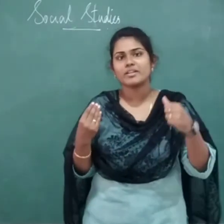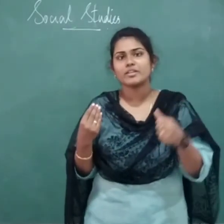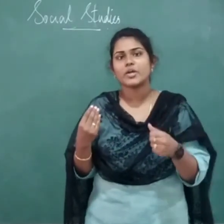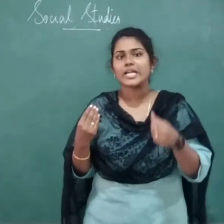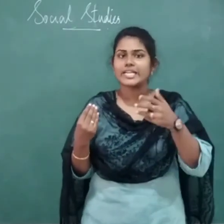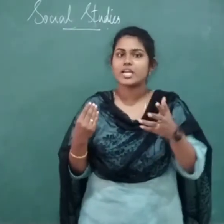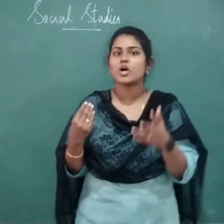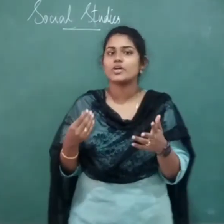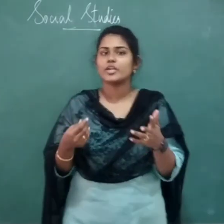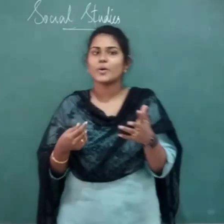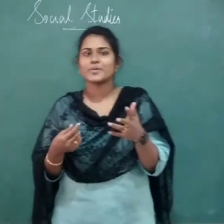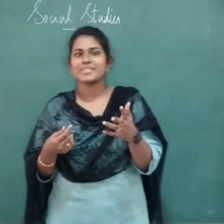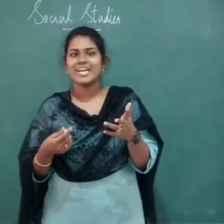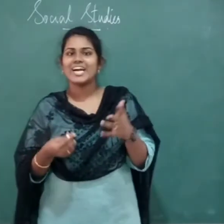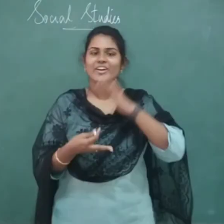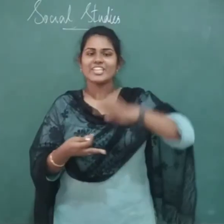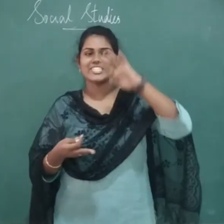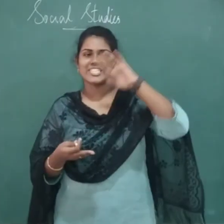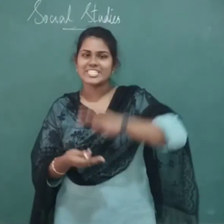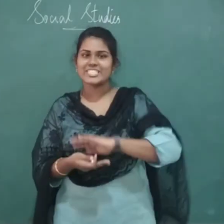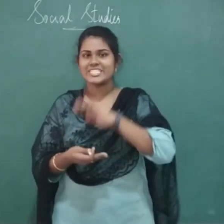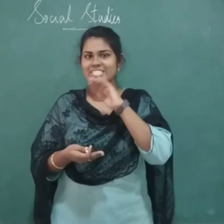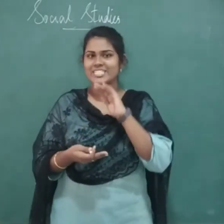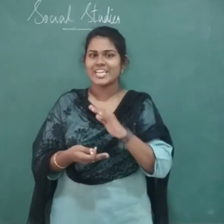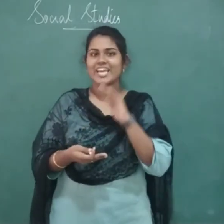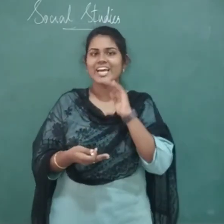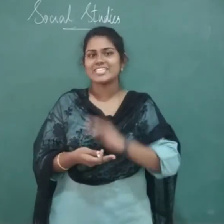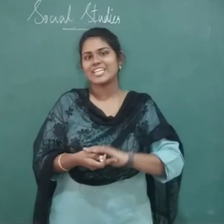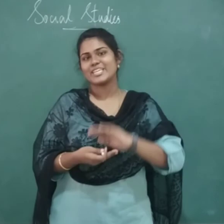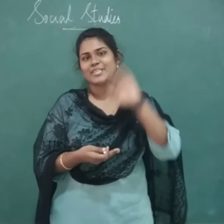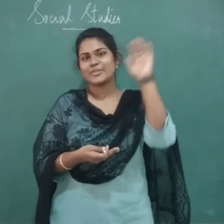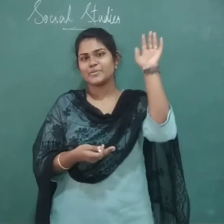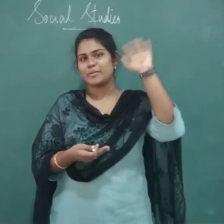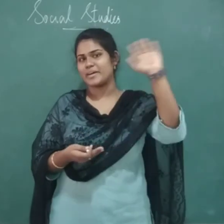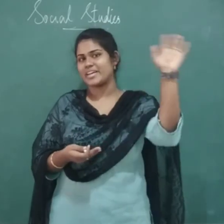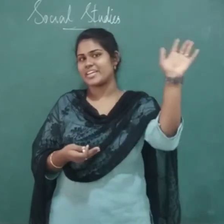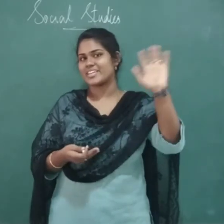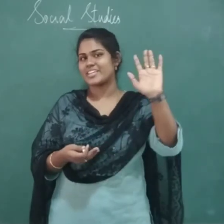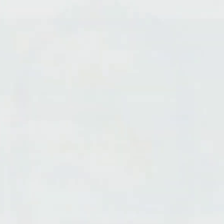and you can clear your doubt. Okay, children, take care. Thank you. Bye-bye.